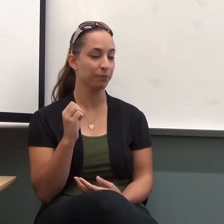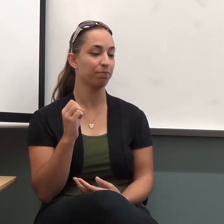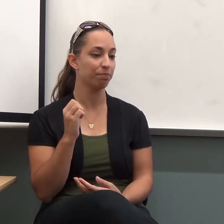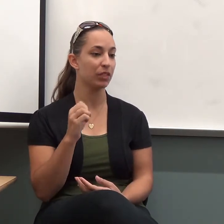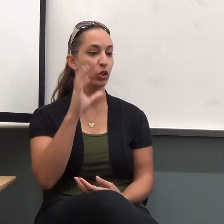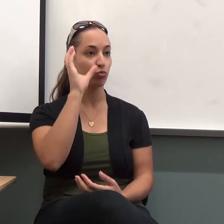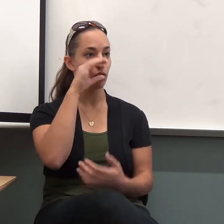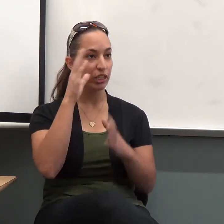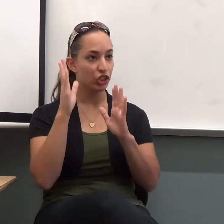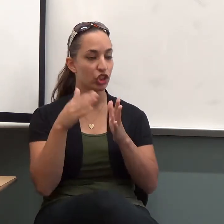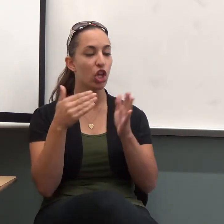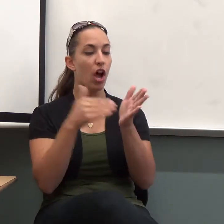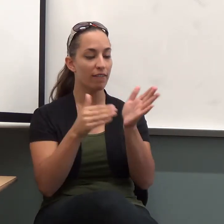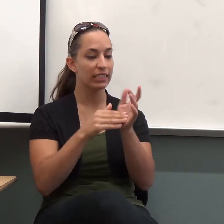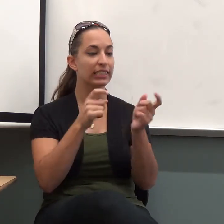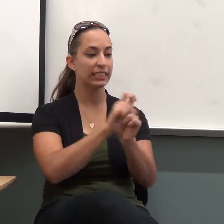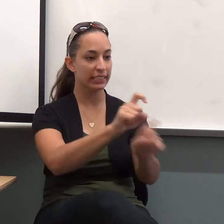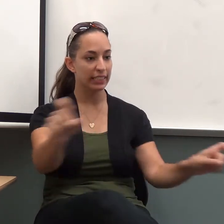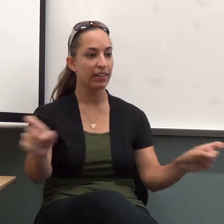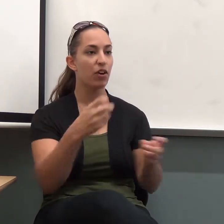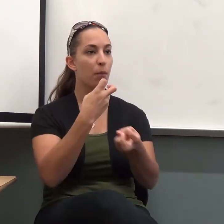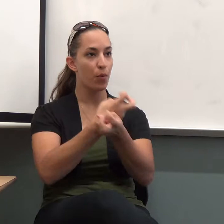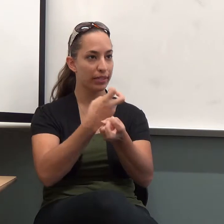strangers often give poison candy.